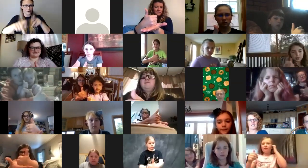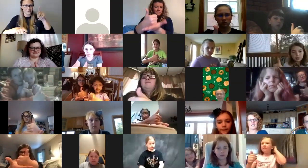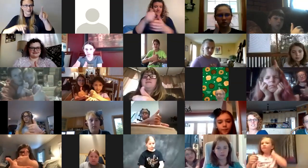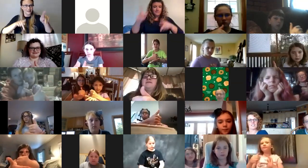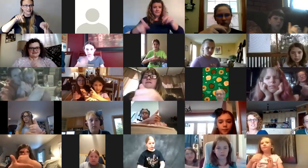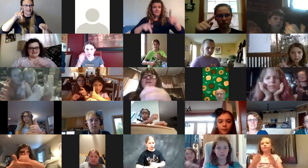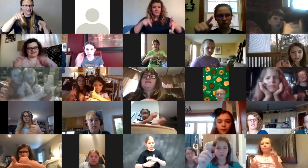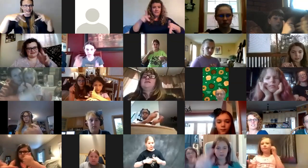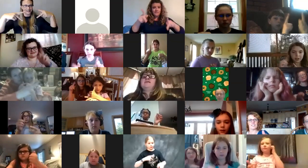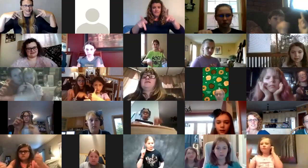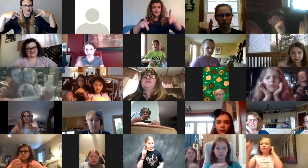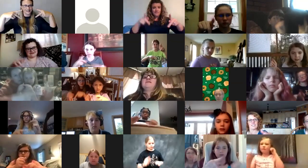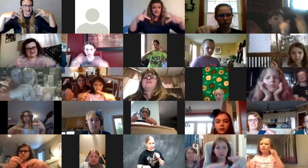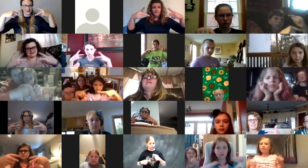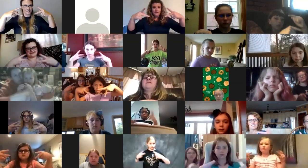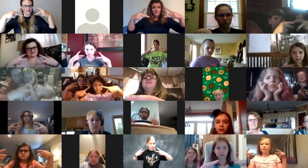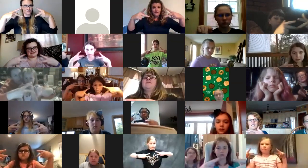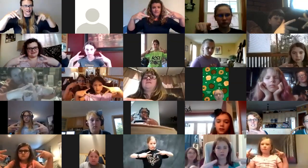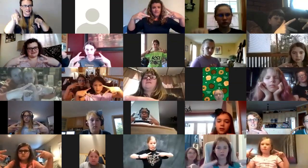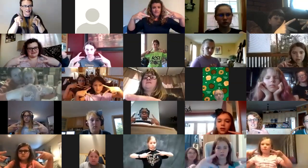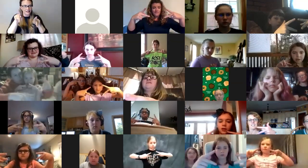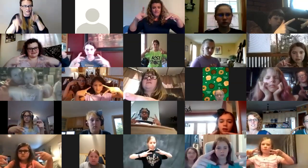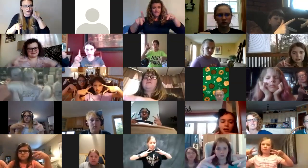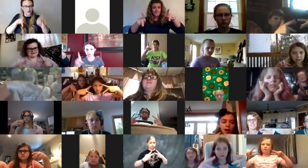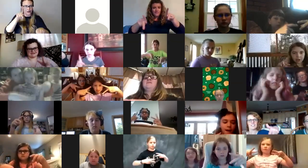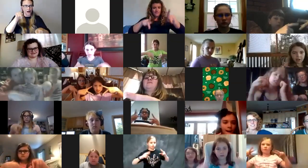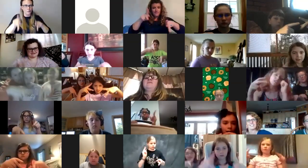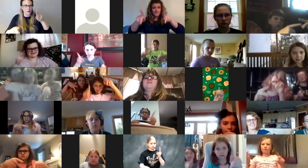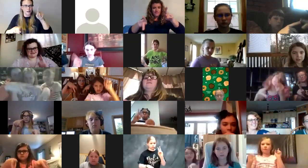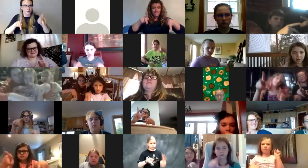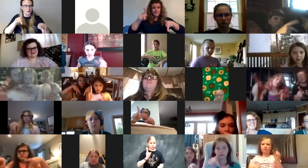people. See here, I got this right here. So we're going to help people